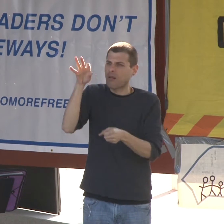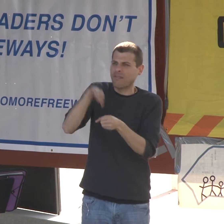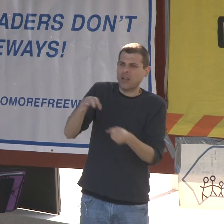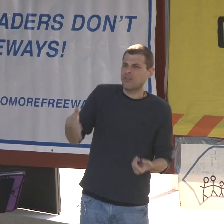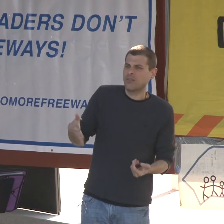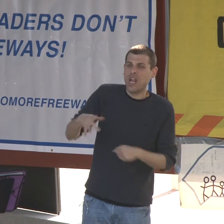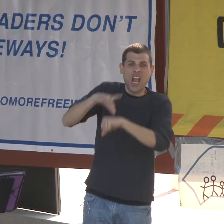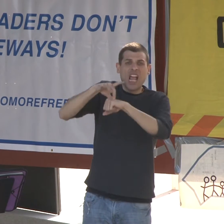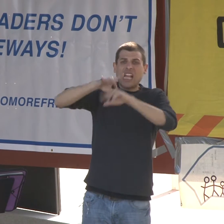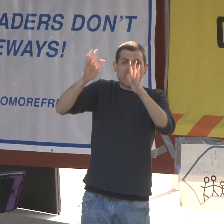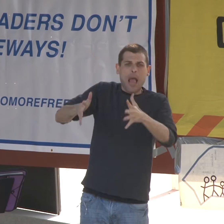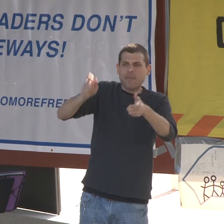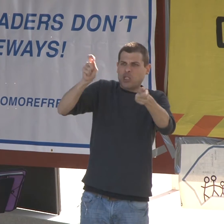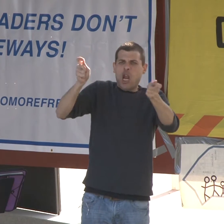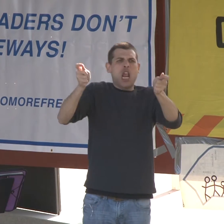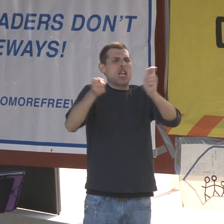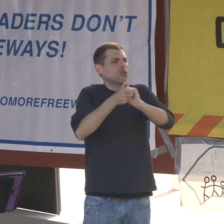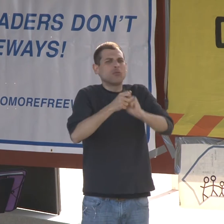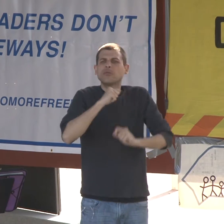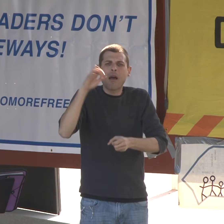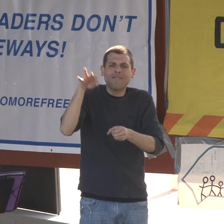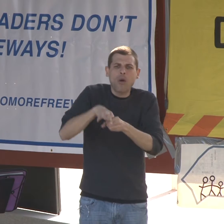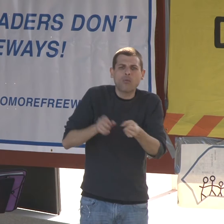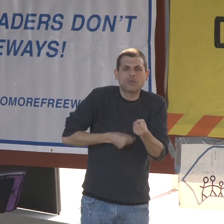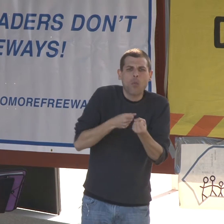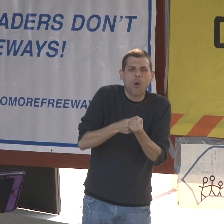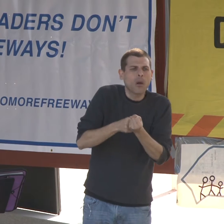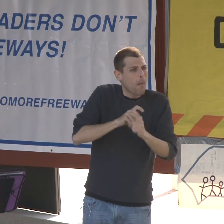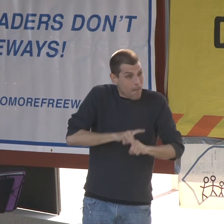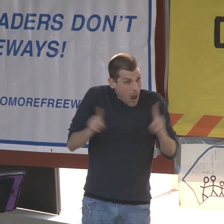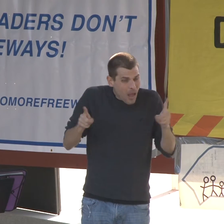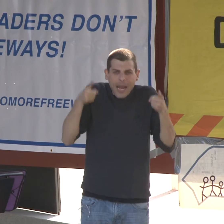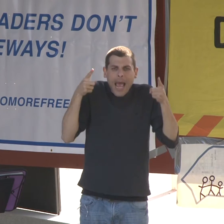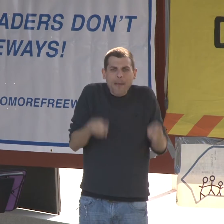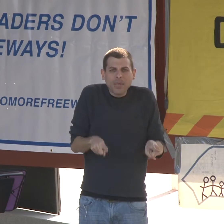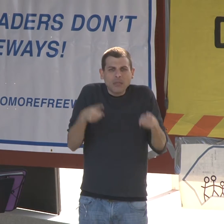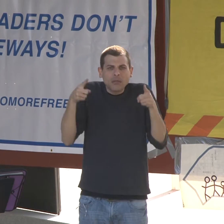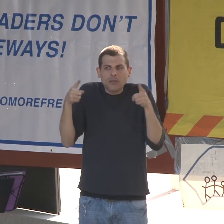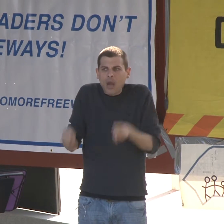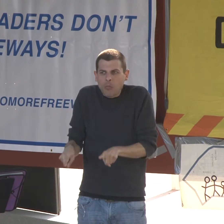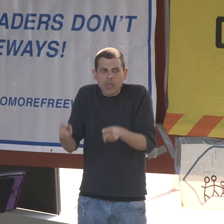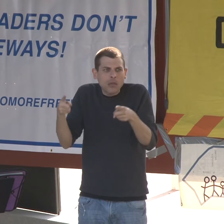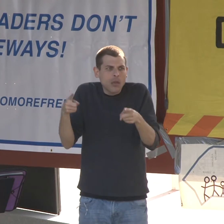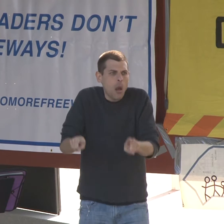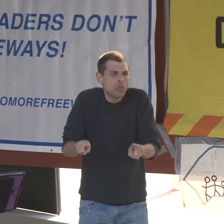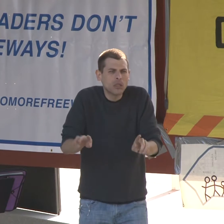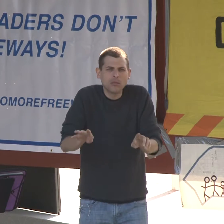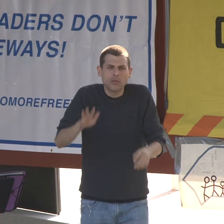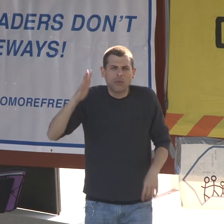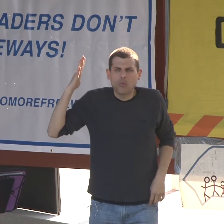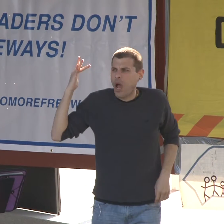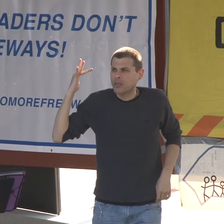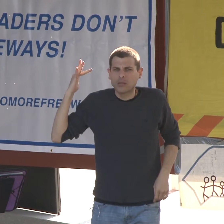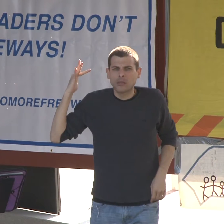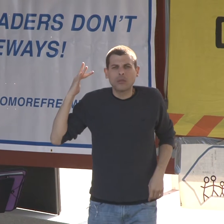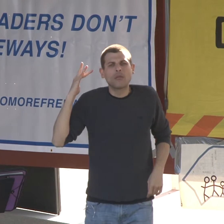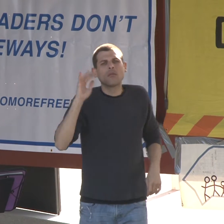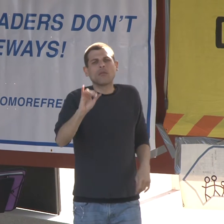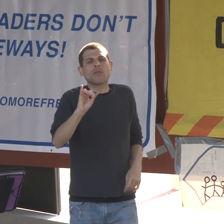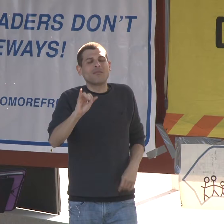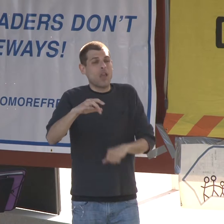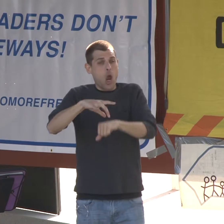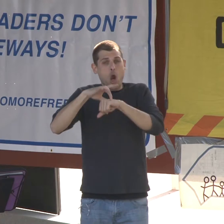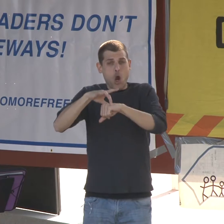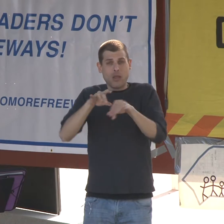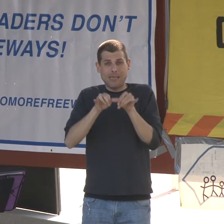change, and yet all these things have materialized. Why? We sit at the precipice of the complete breakdown of Earth's